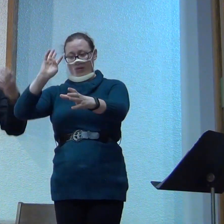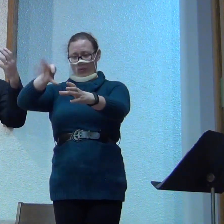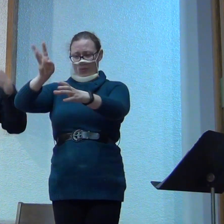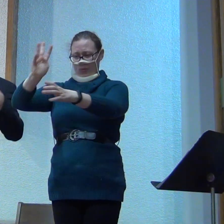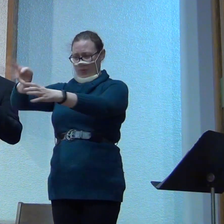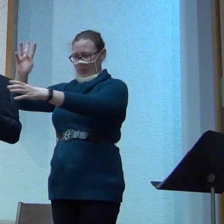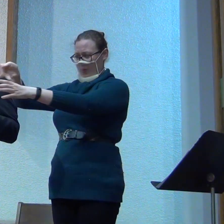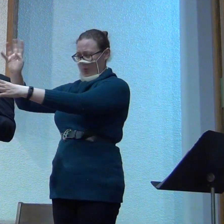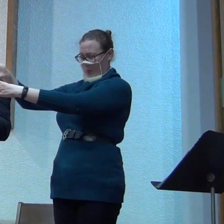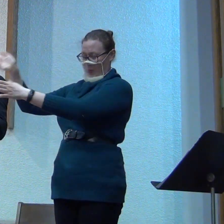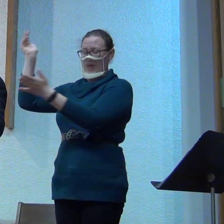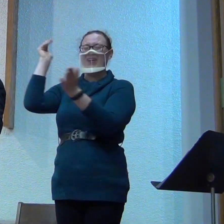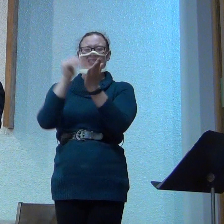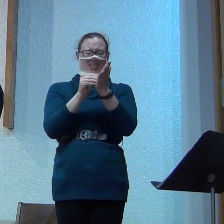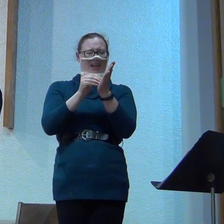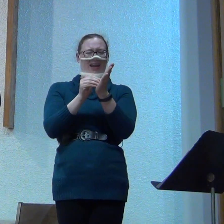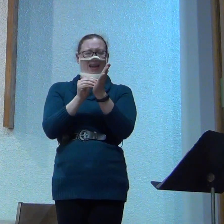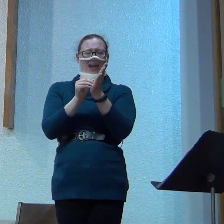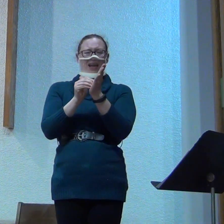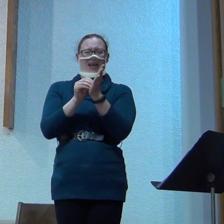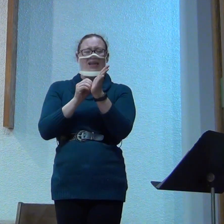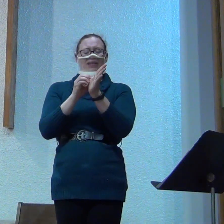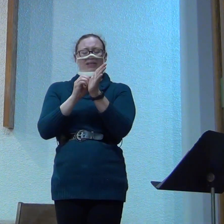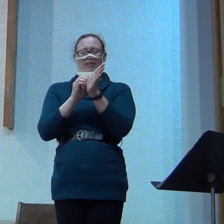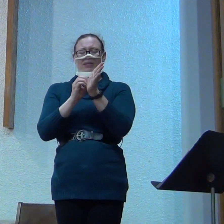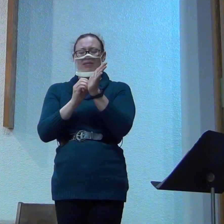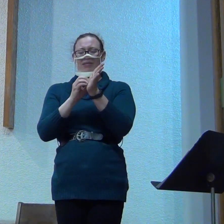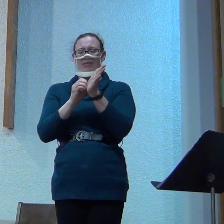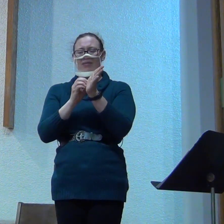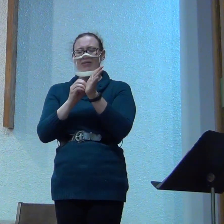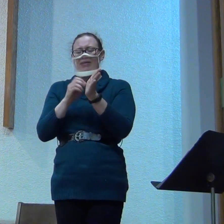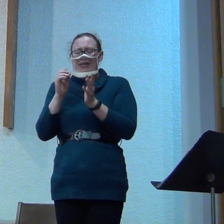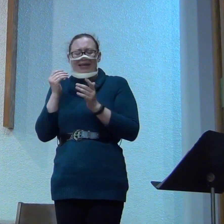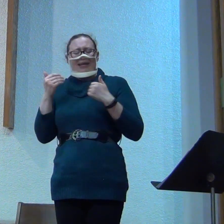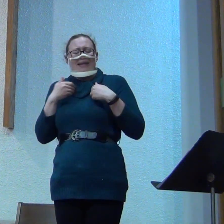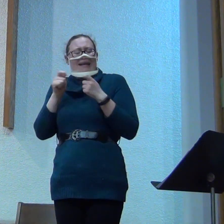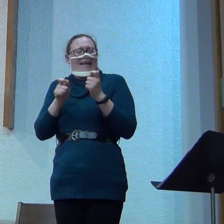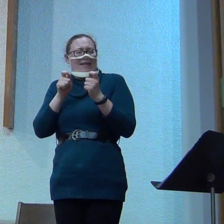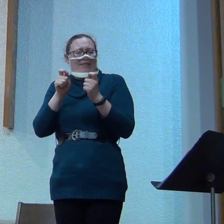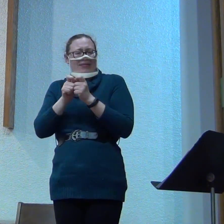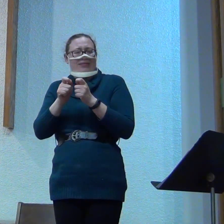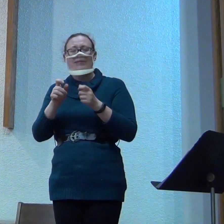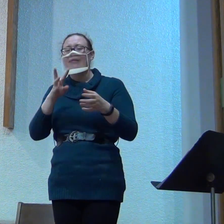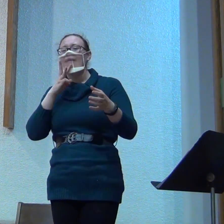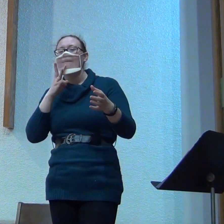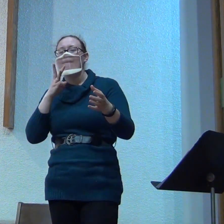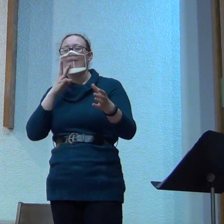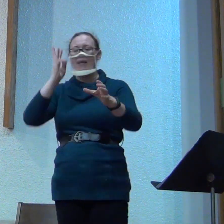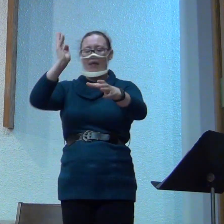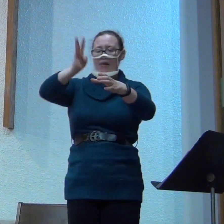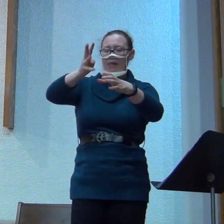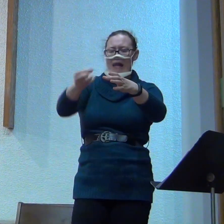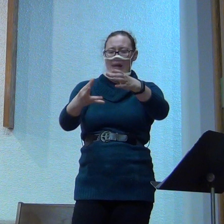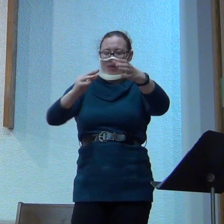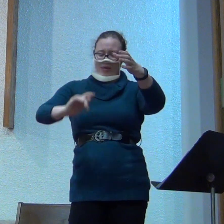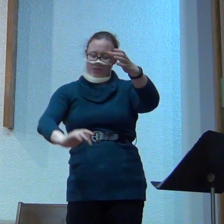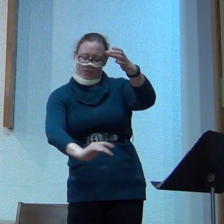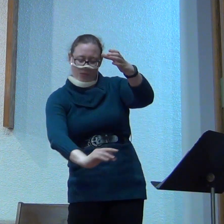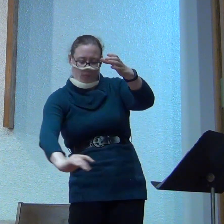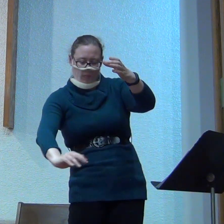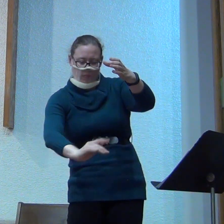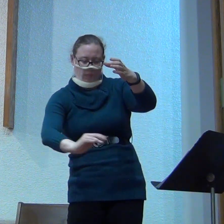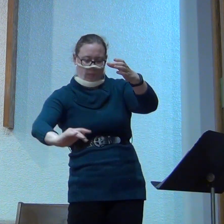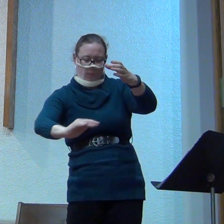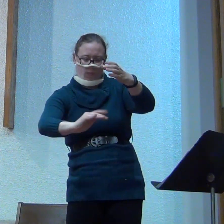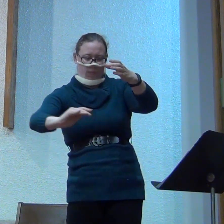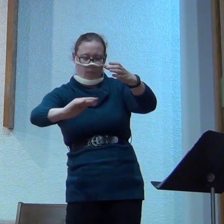to refill the jars. And notice that the detail here that they filled them to the brim.